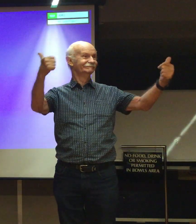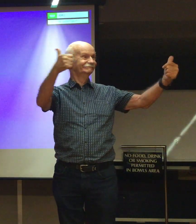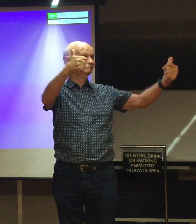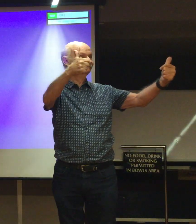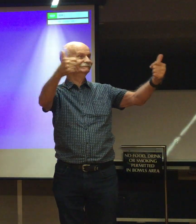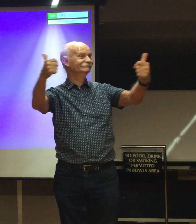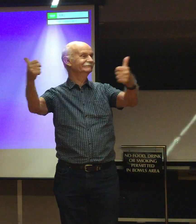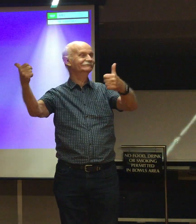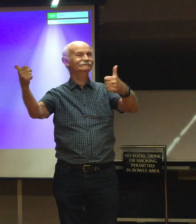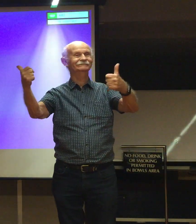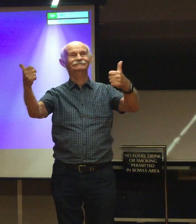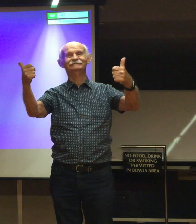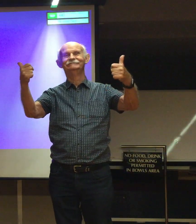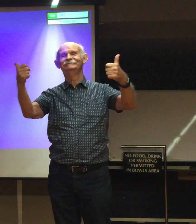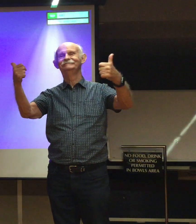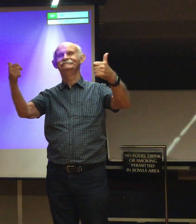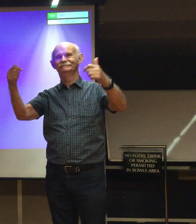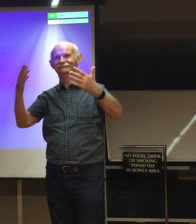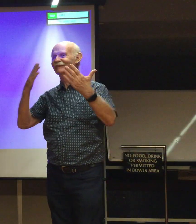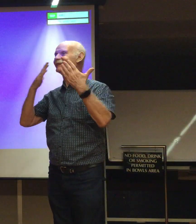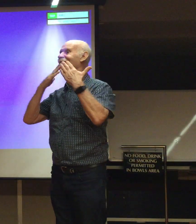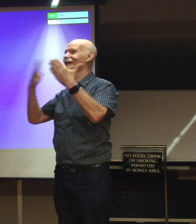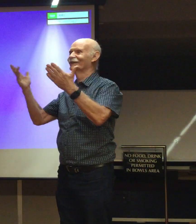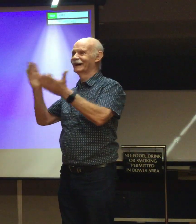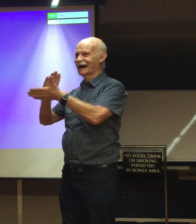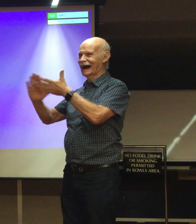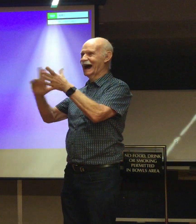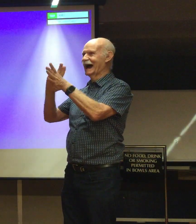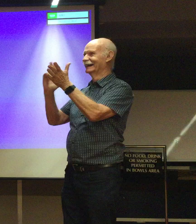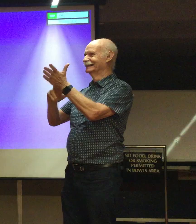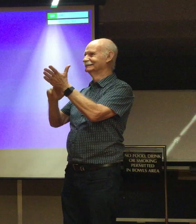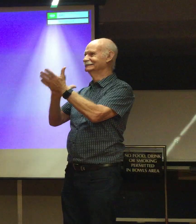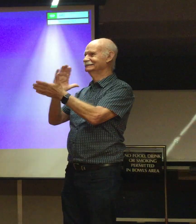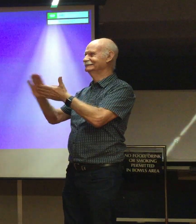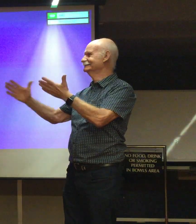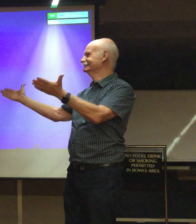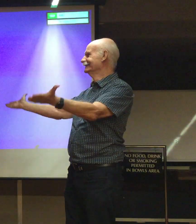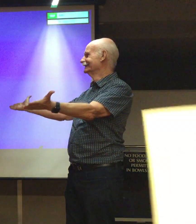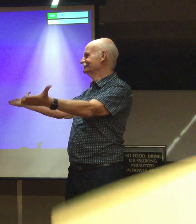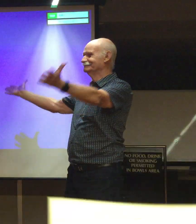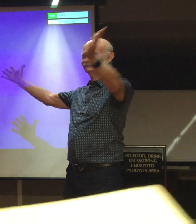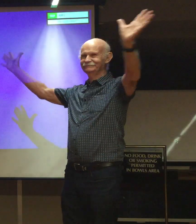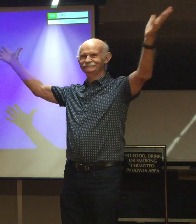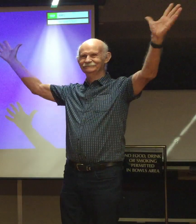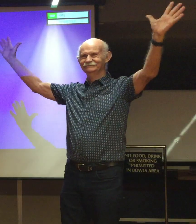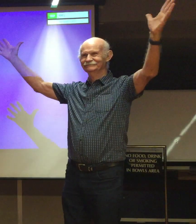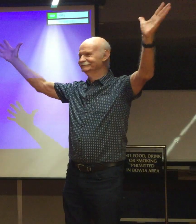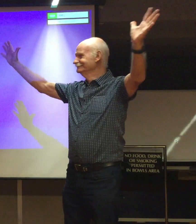So it's good that you're all excited and asking all your questions. Thank you, Hannah.